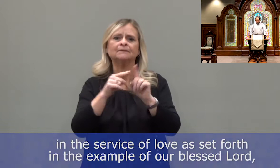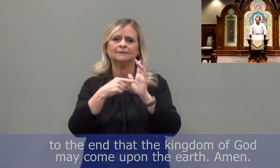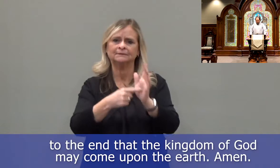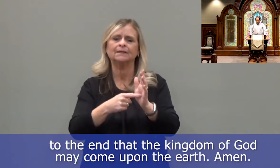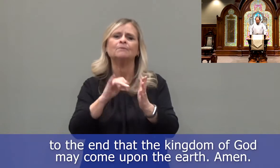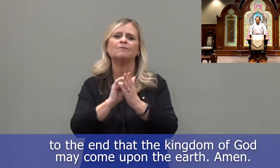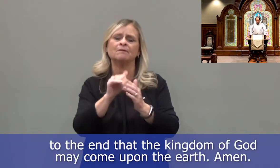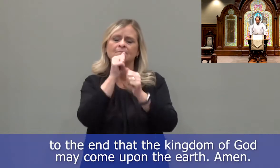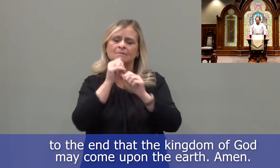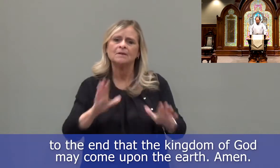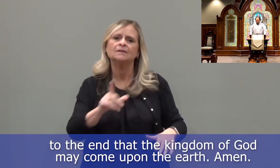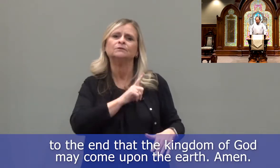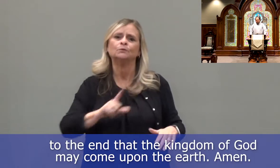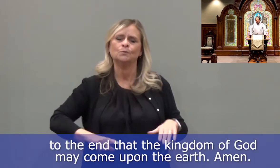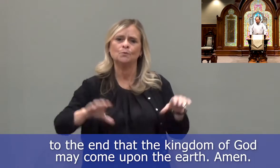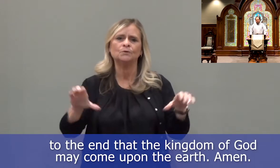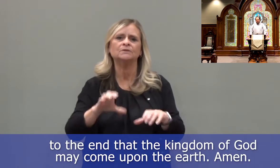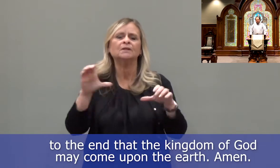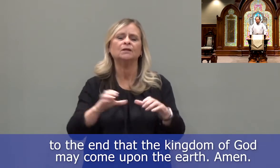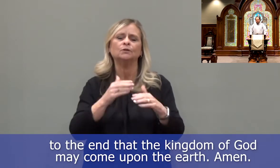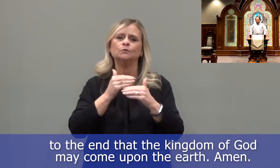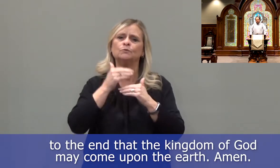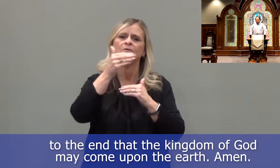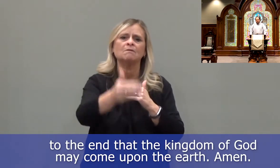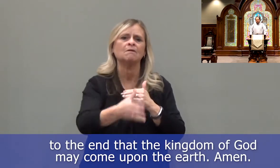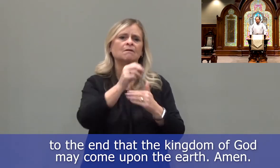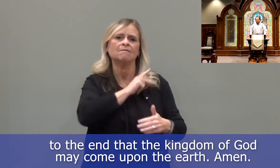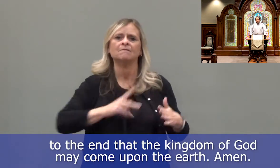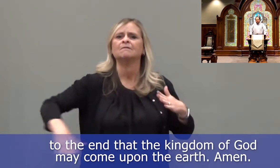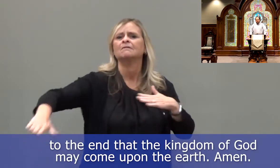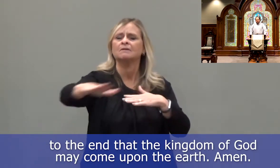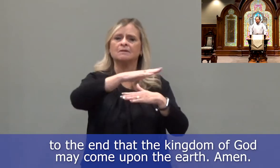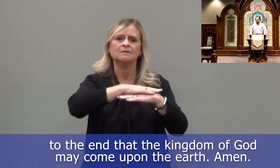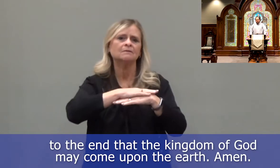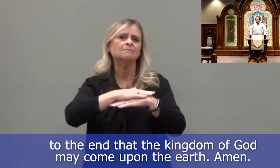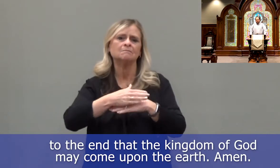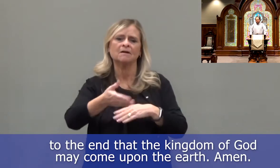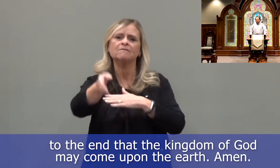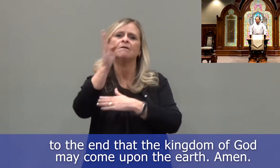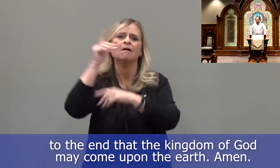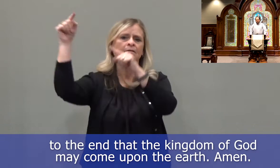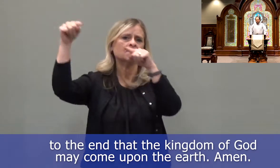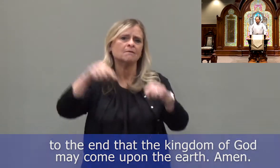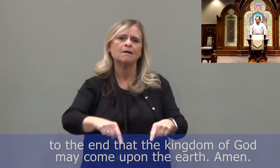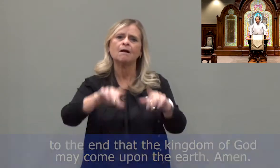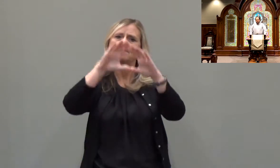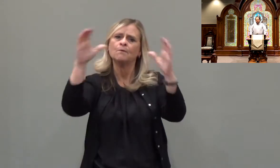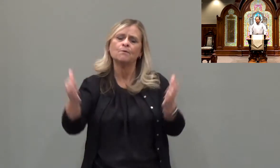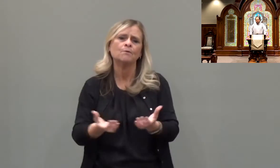Lord, to the end that the kingdom of God may come upon the earth. Amen.